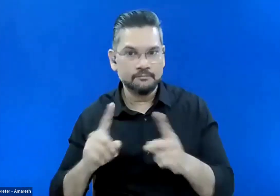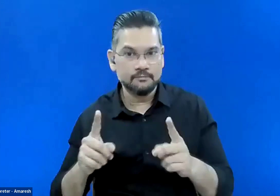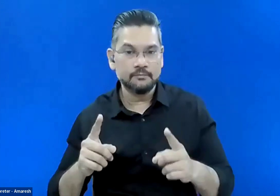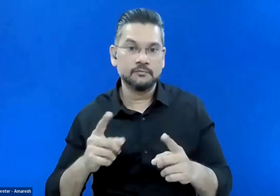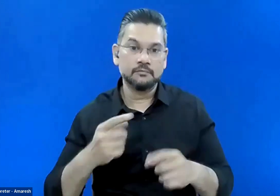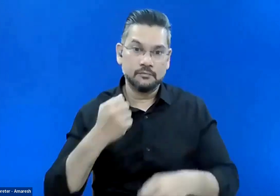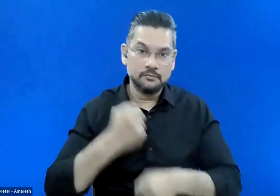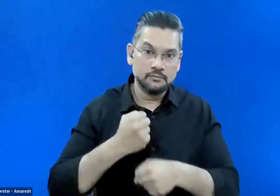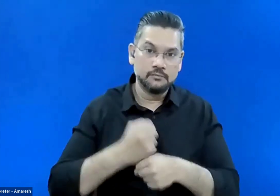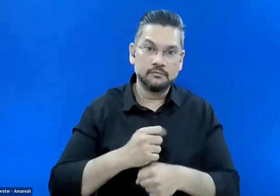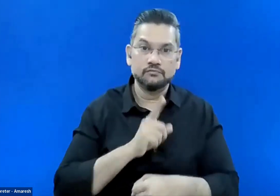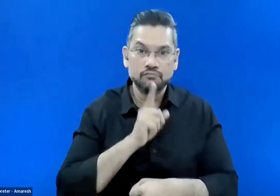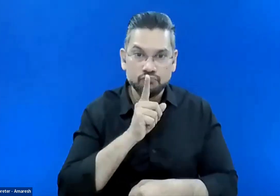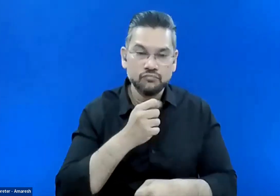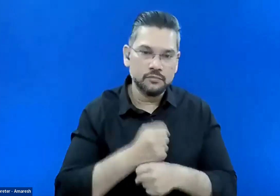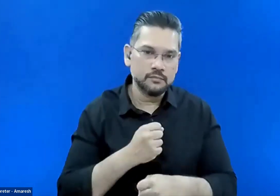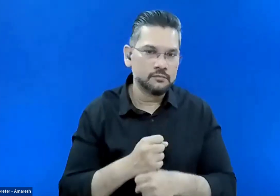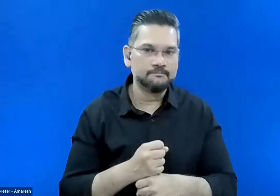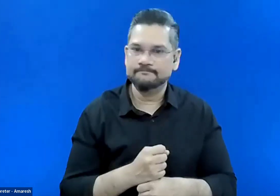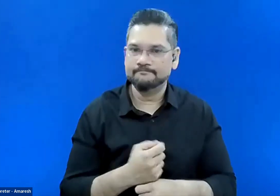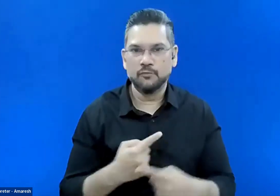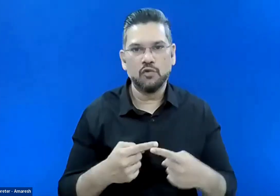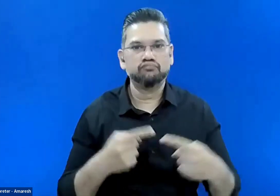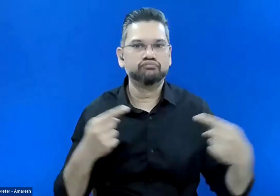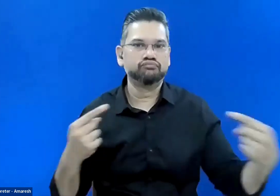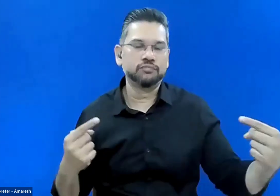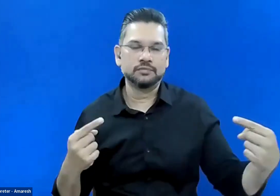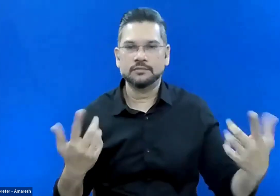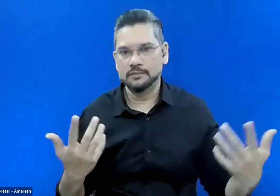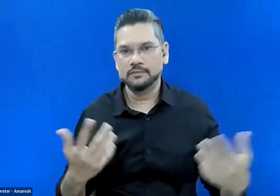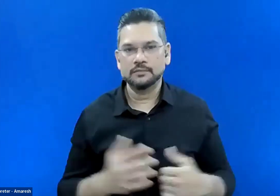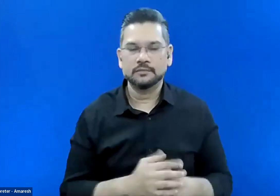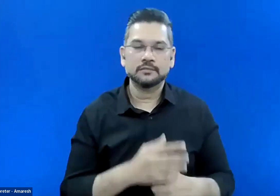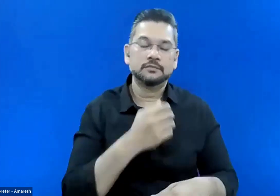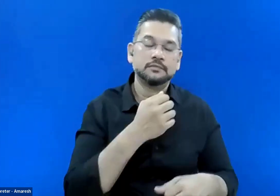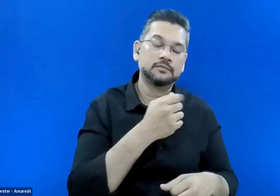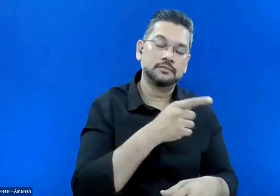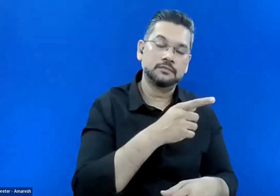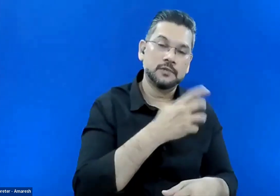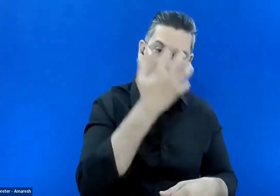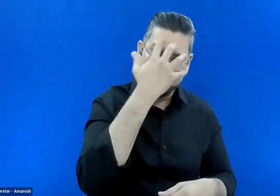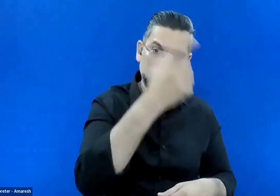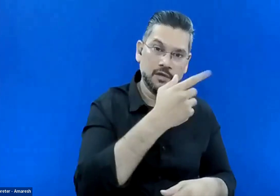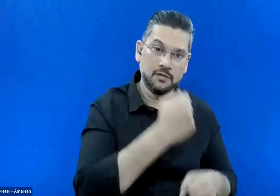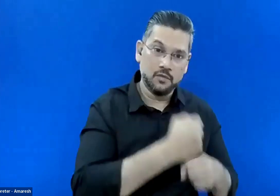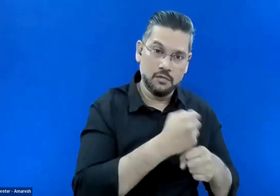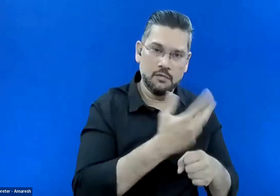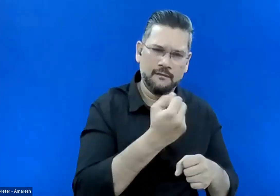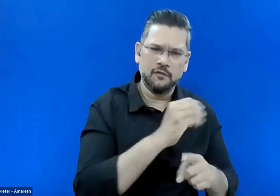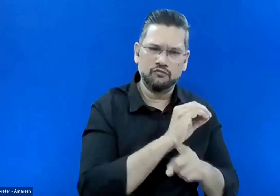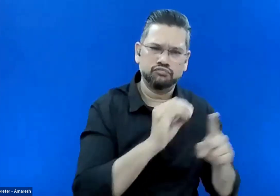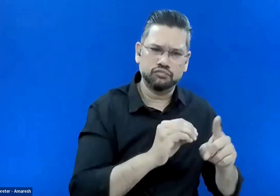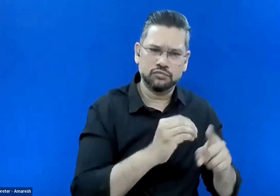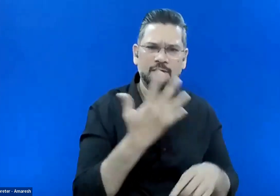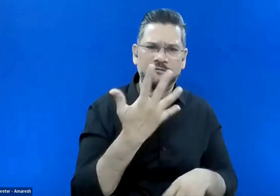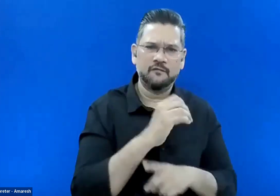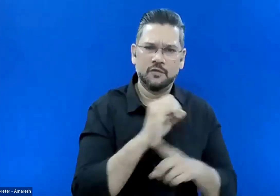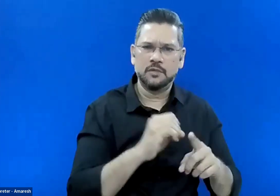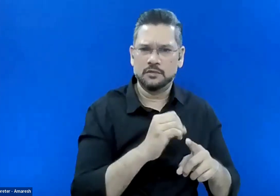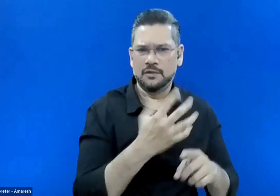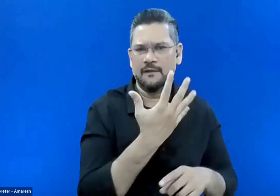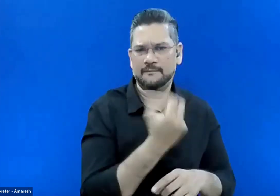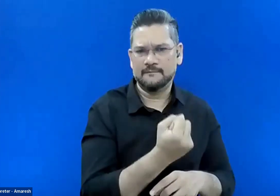implementation. In government job, 5% seat is for person with disability, but